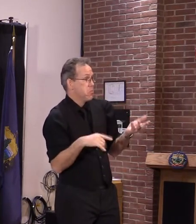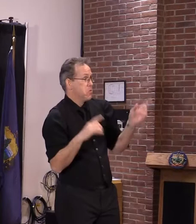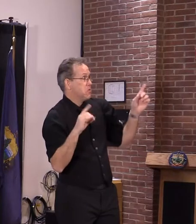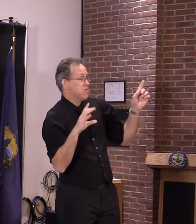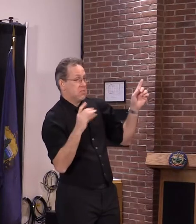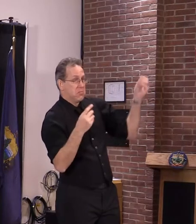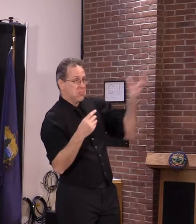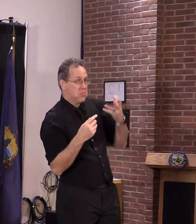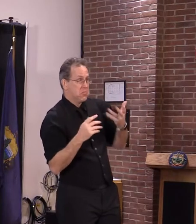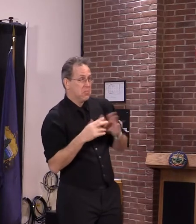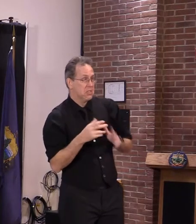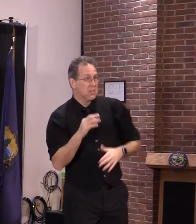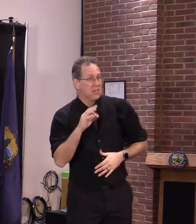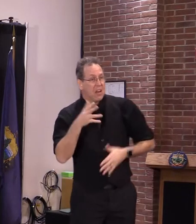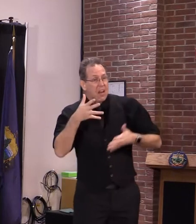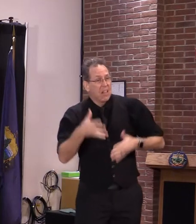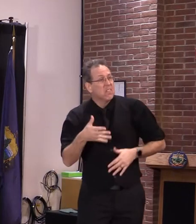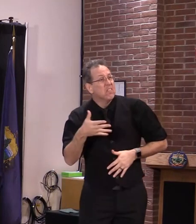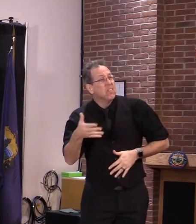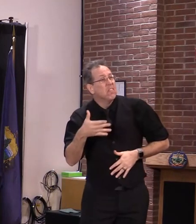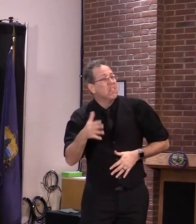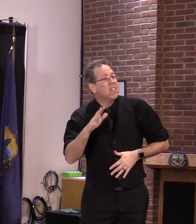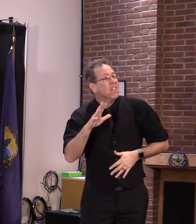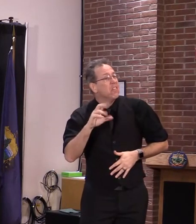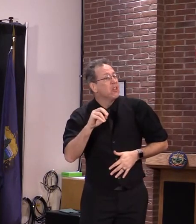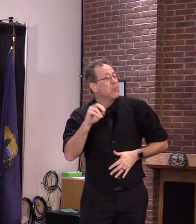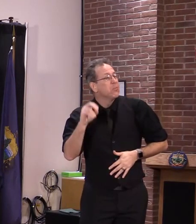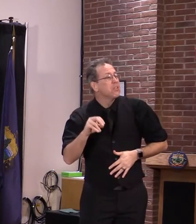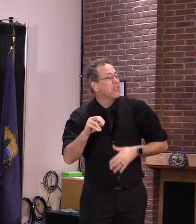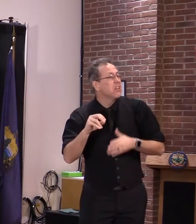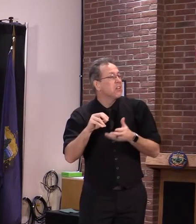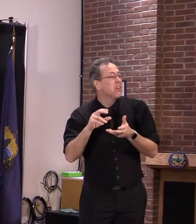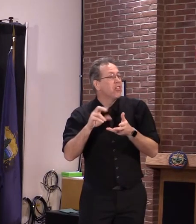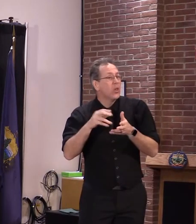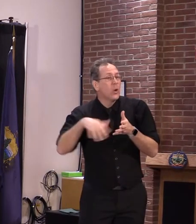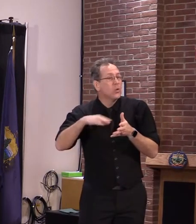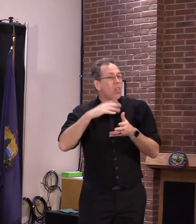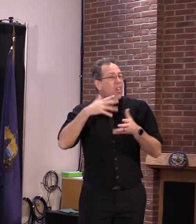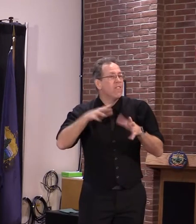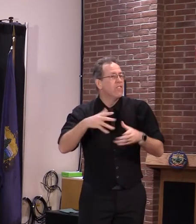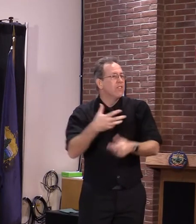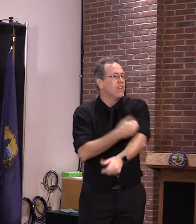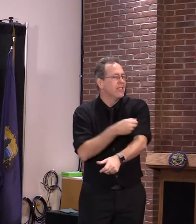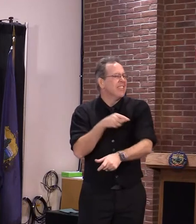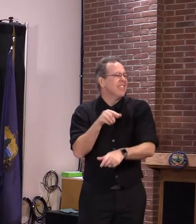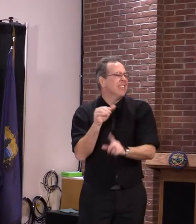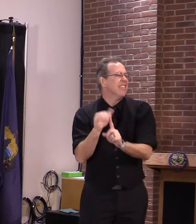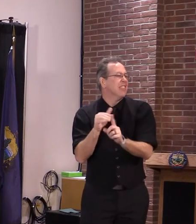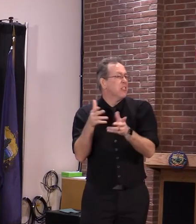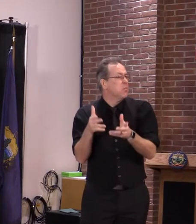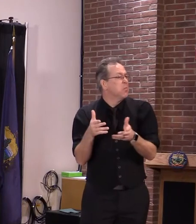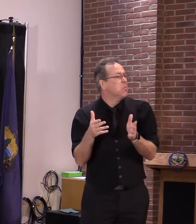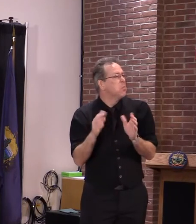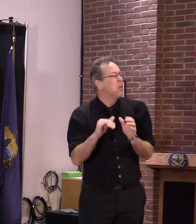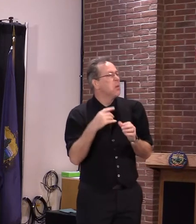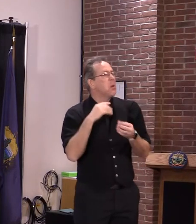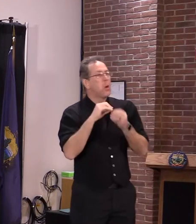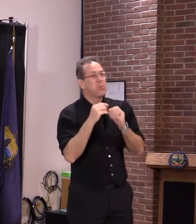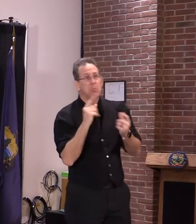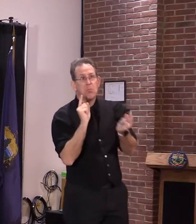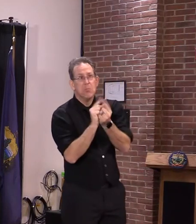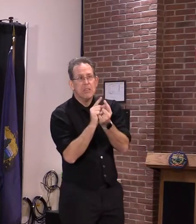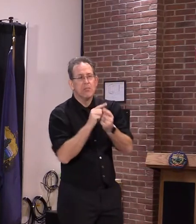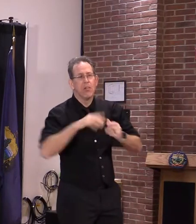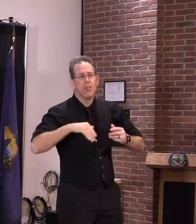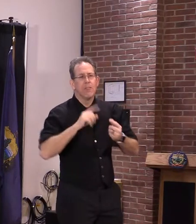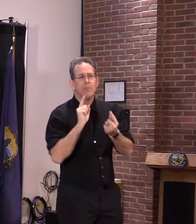probably 30,000 that have not received any type of vaccination whatsoever. But